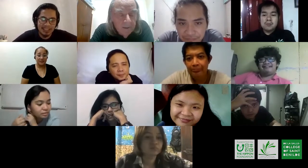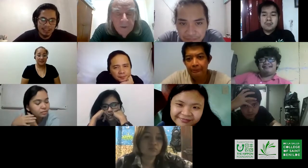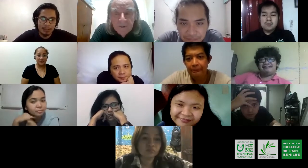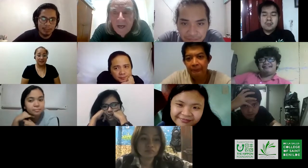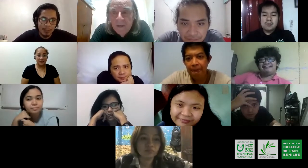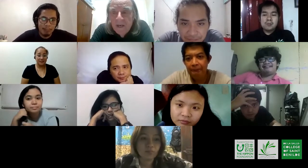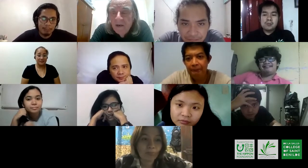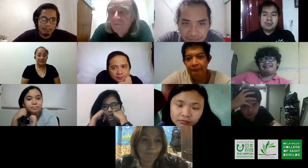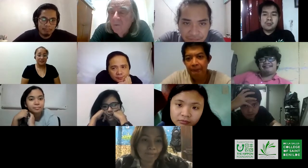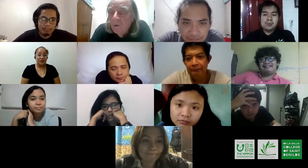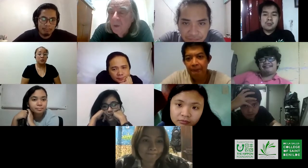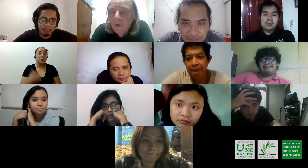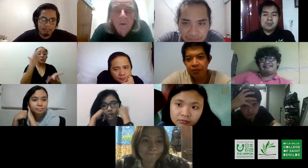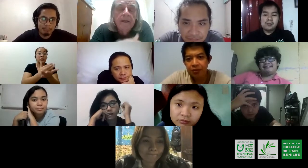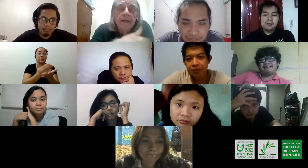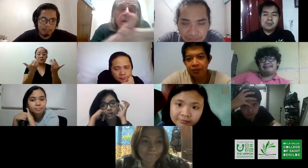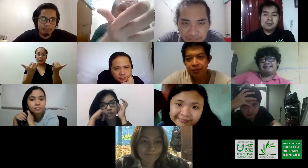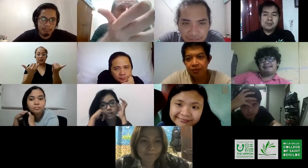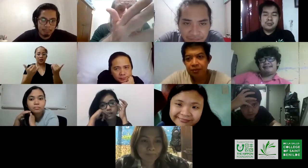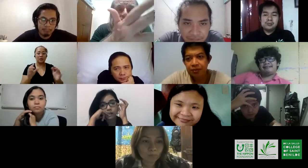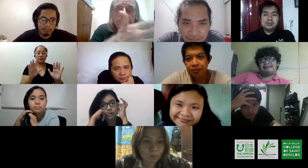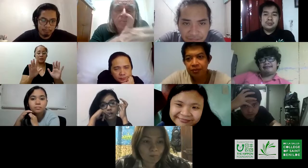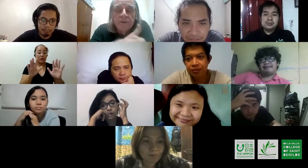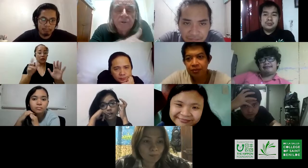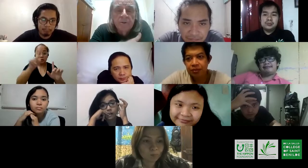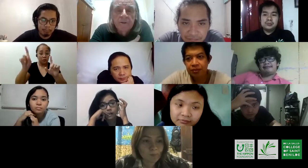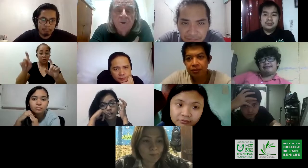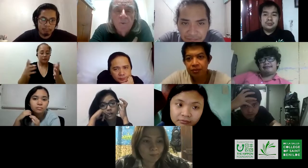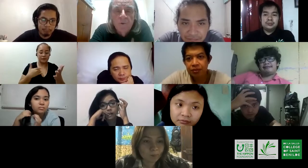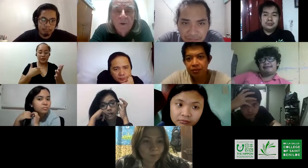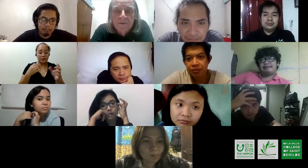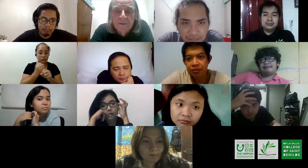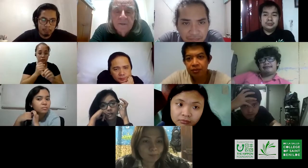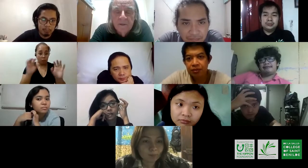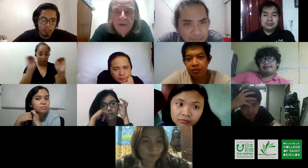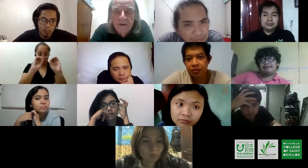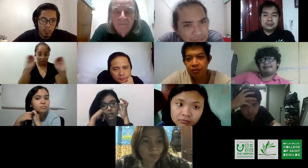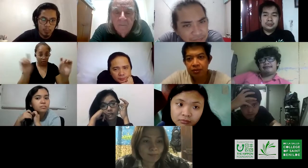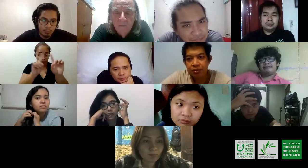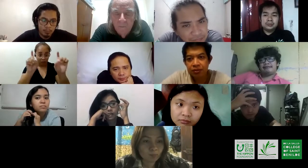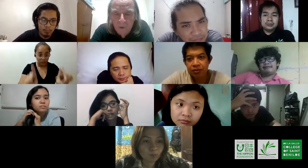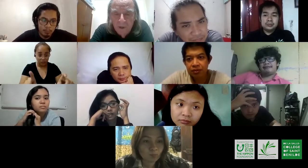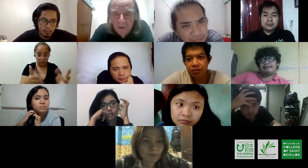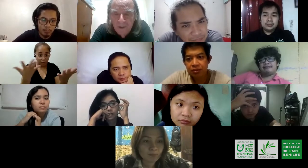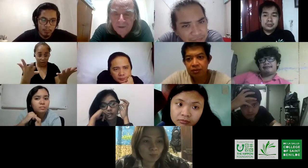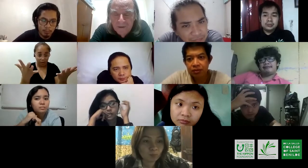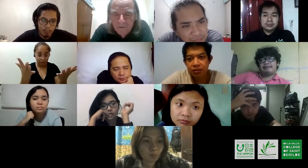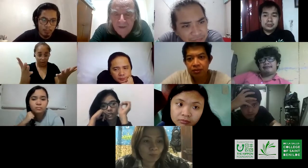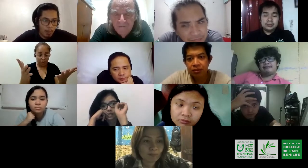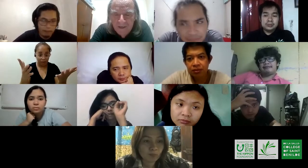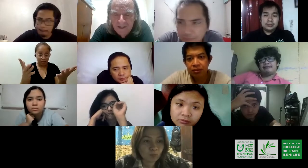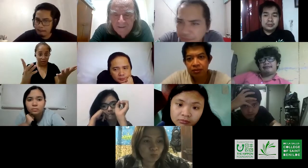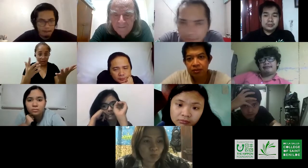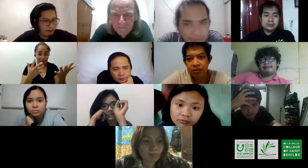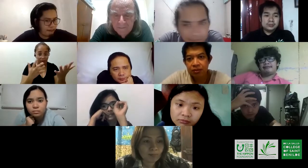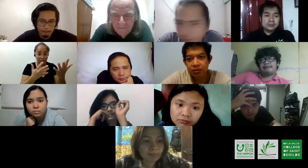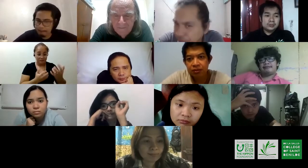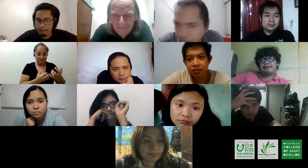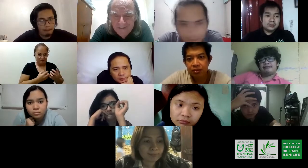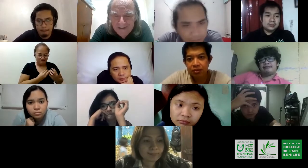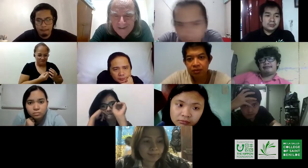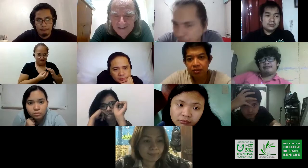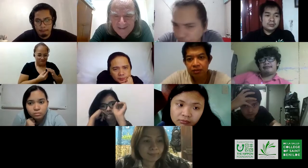All right, we'll stop now for just make sure there are no more questions that you have burning question you have right now?